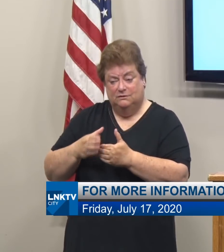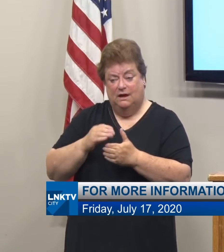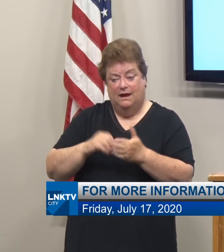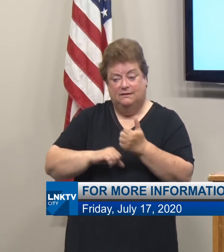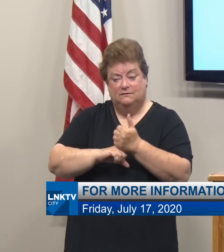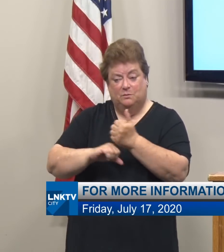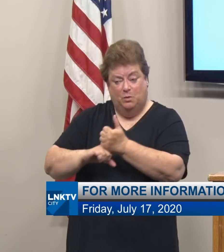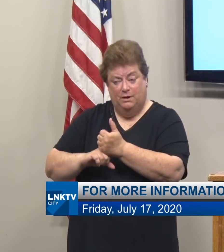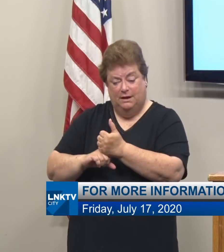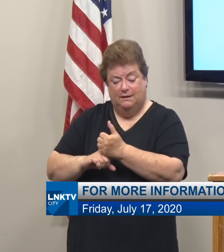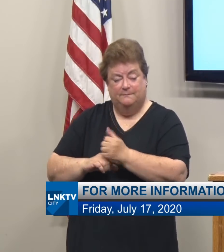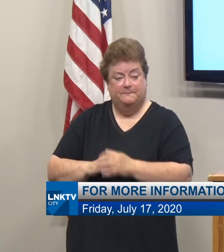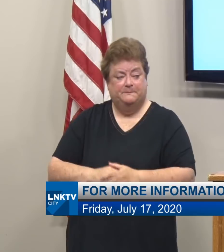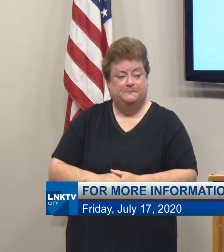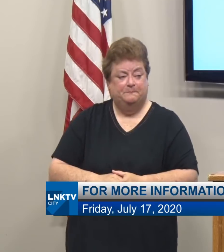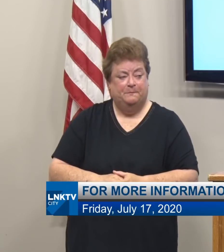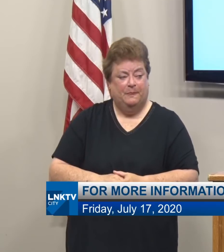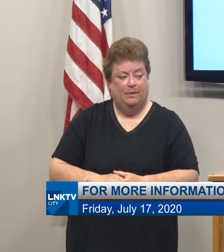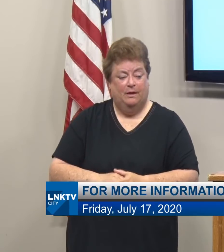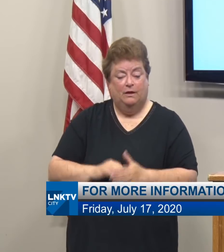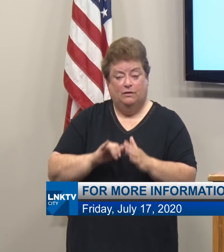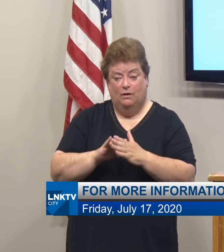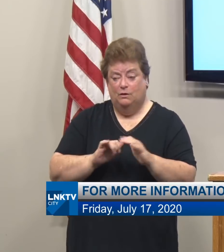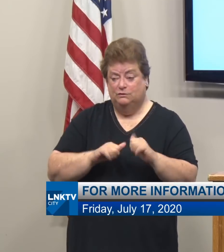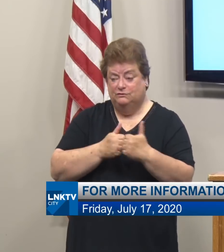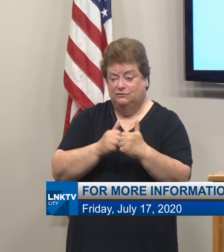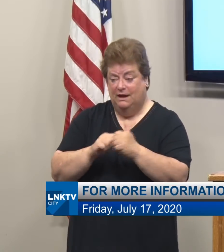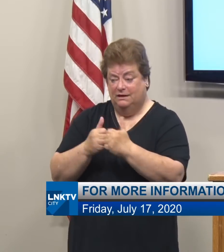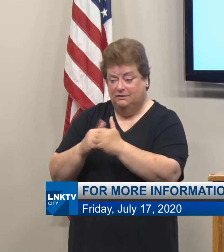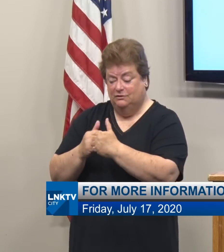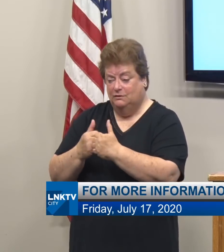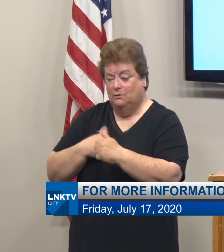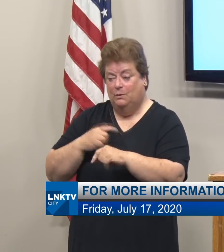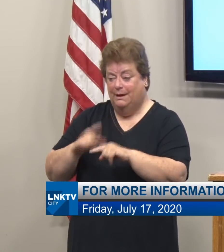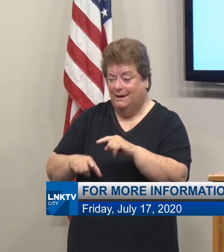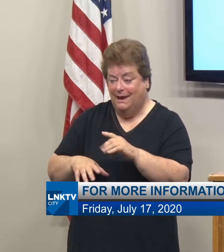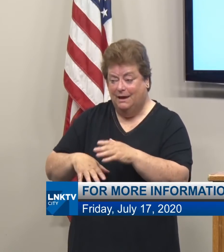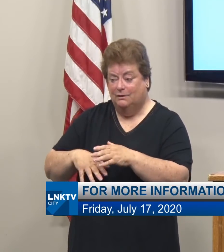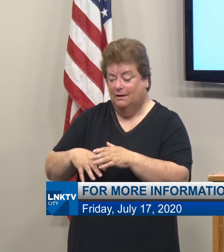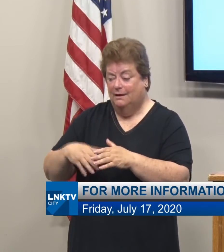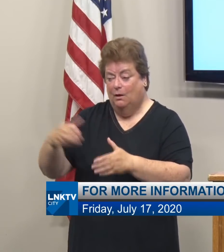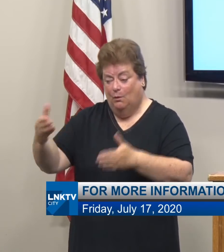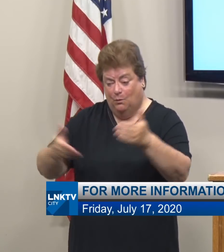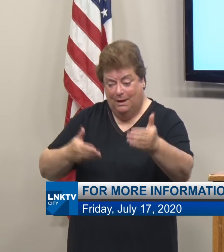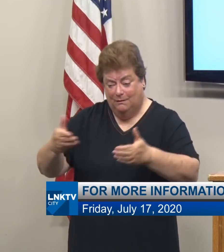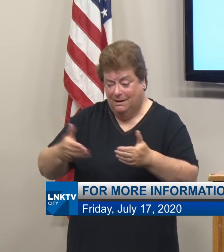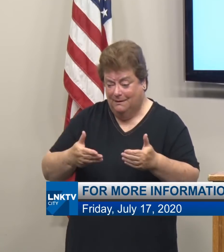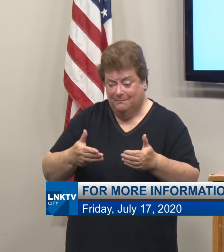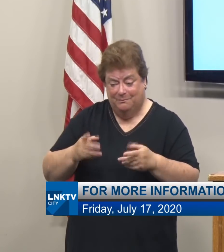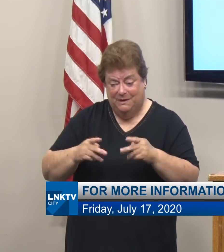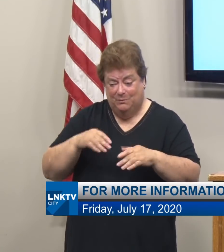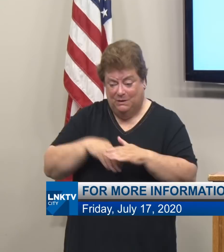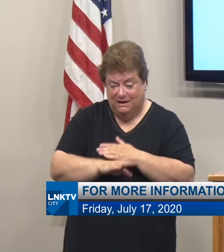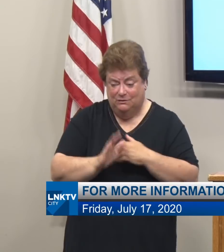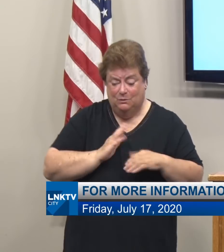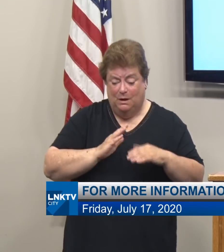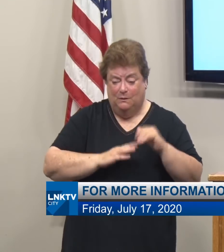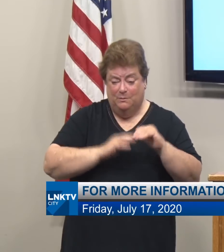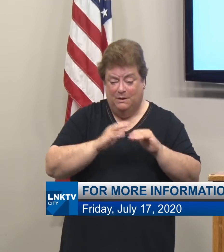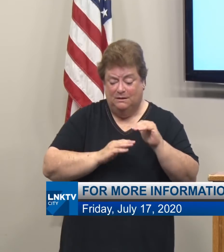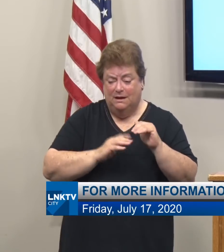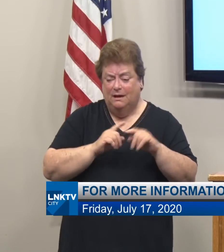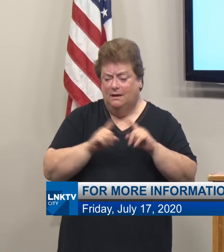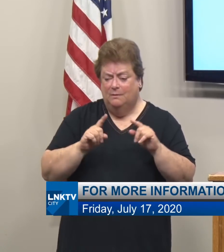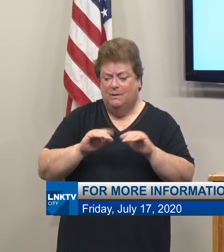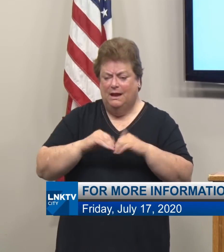stability. So there's those challenges. We can't welcome our neighbors anymore into our building, so we had to figure out how we're going to keep providing